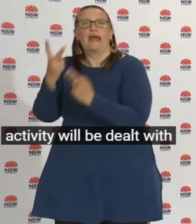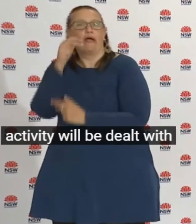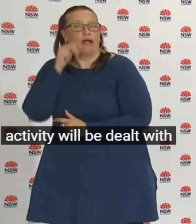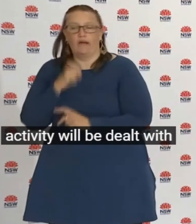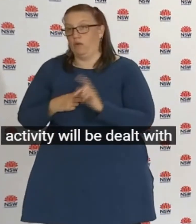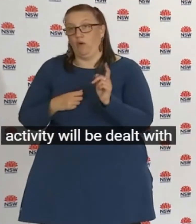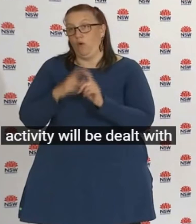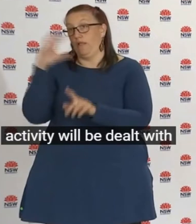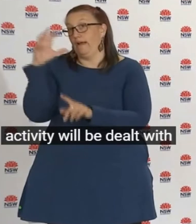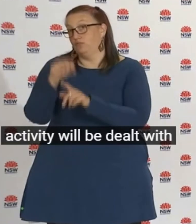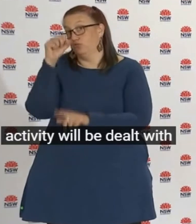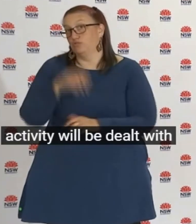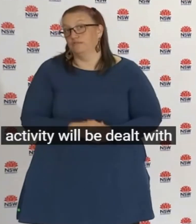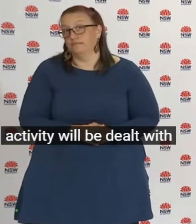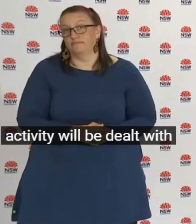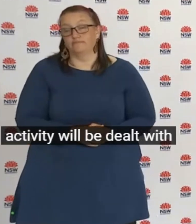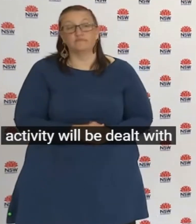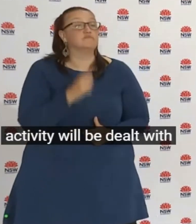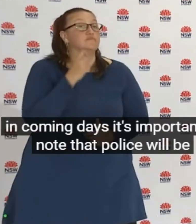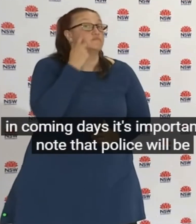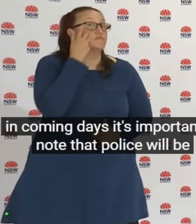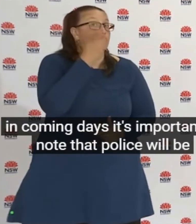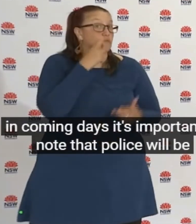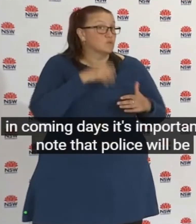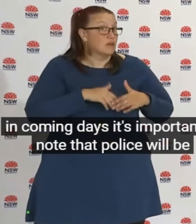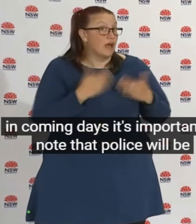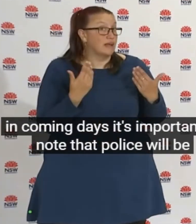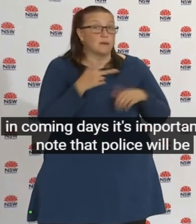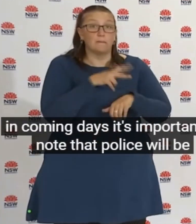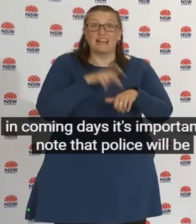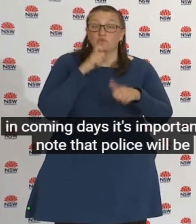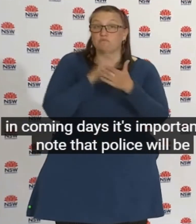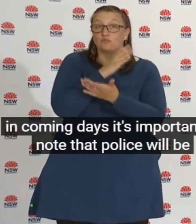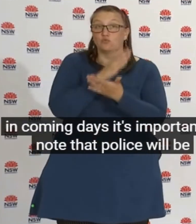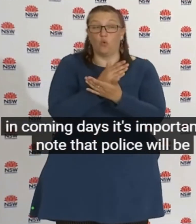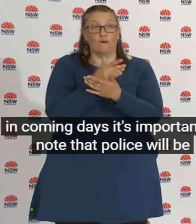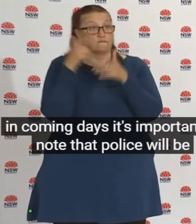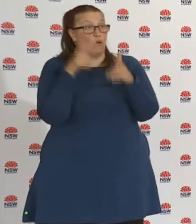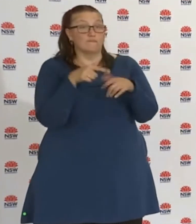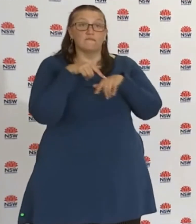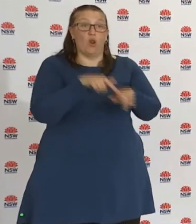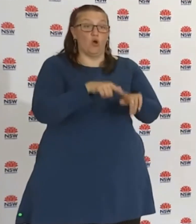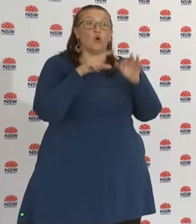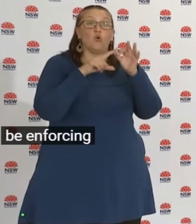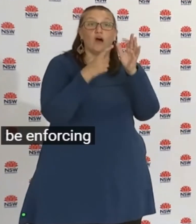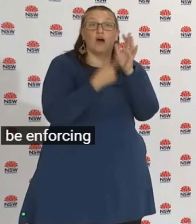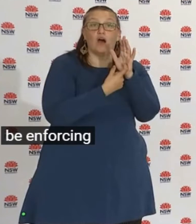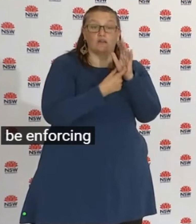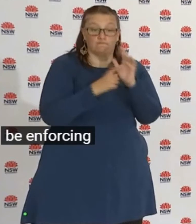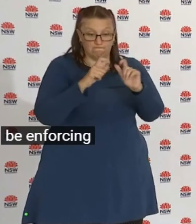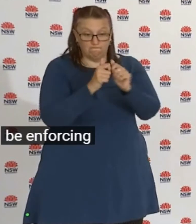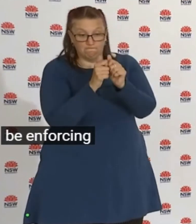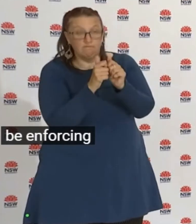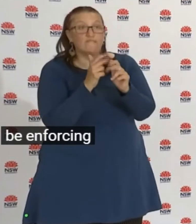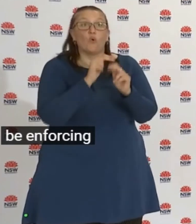it's important to note that police will be enforcing compliance around QR codes, and the wearing of face masks in and around